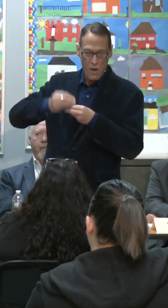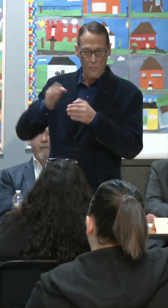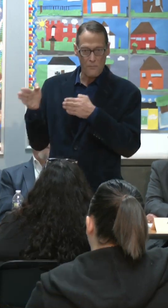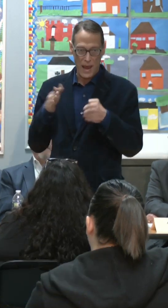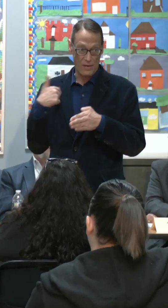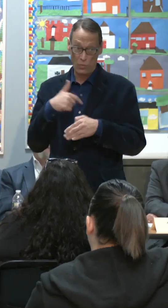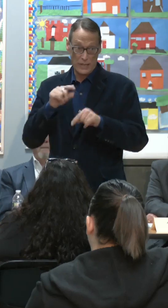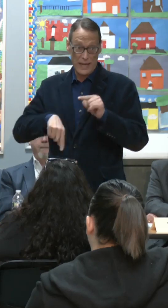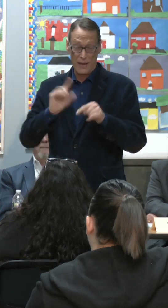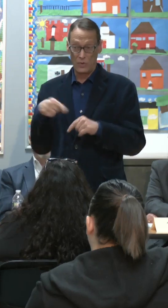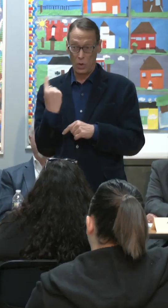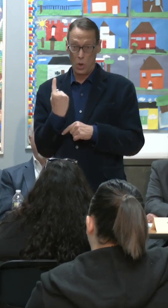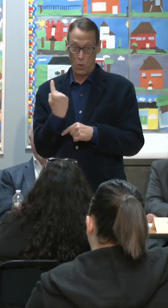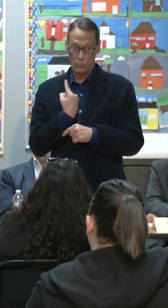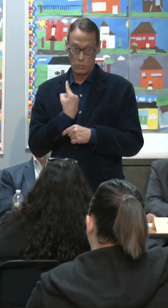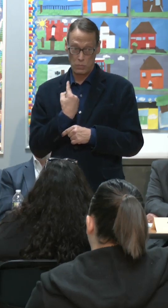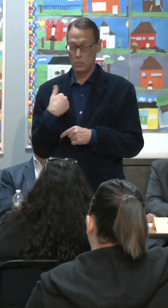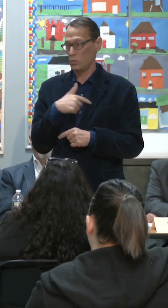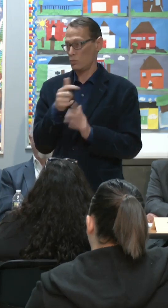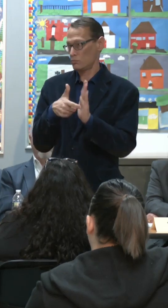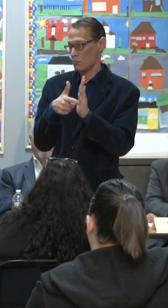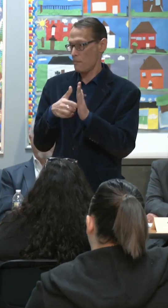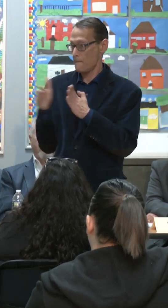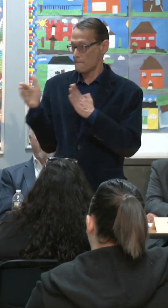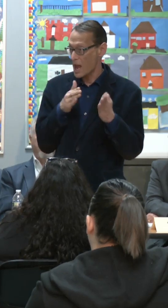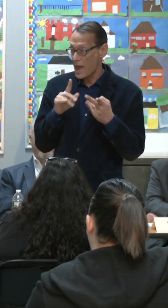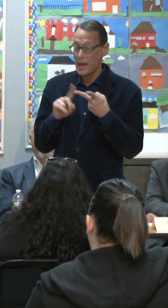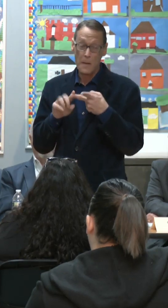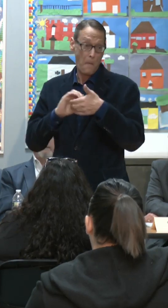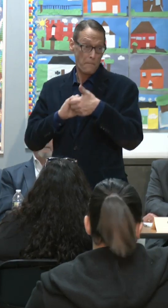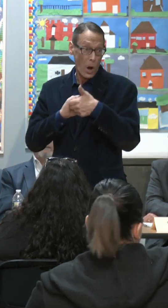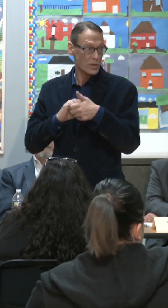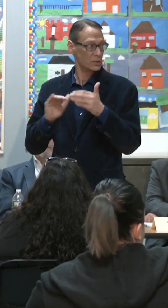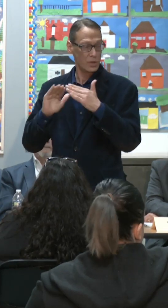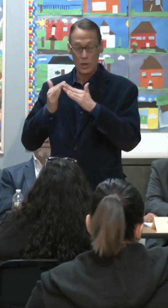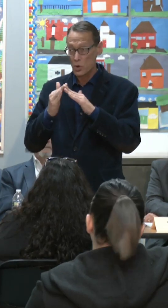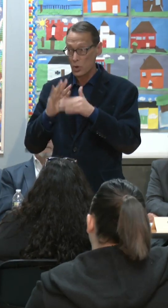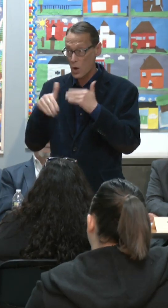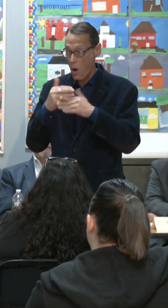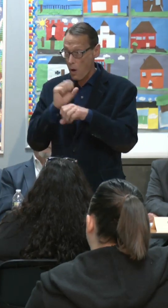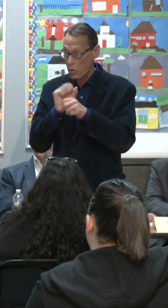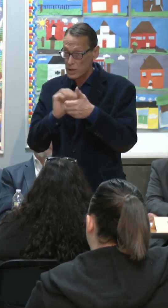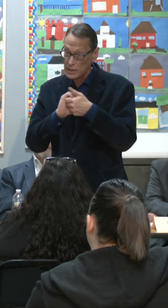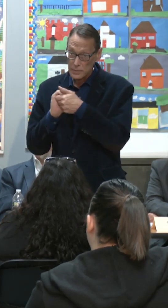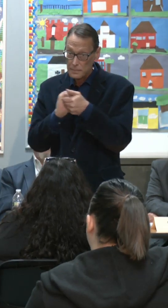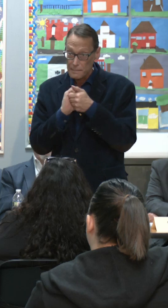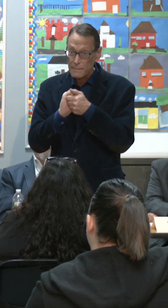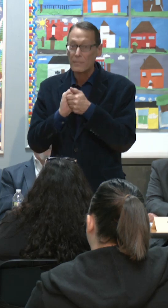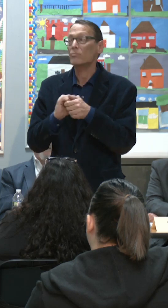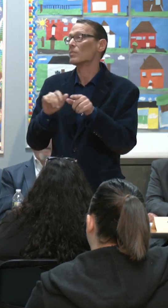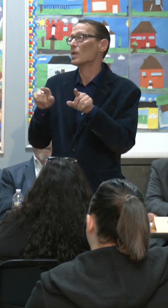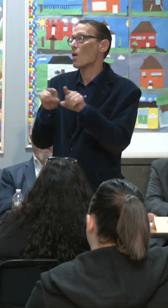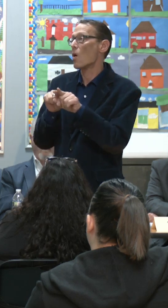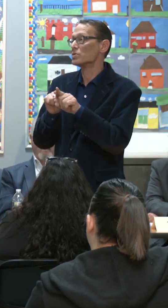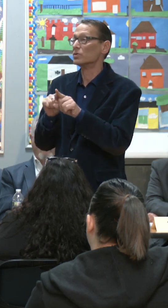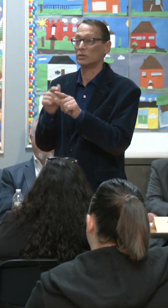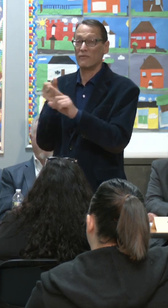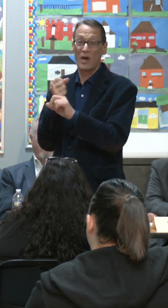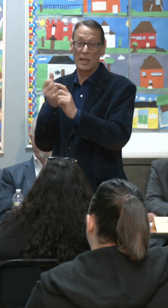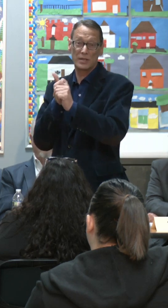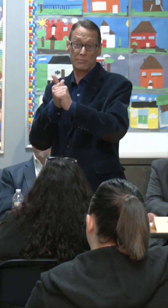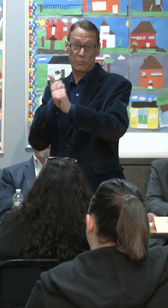free Wi-Fi at Gravois Park now. So, and that's in addition to the 9 other parks that we have provided free